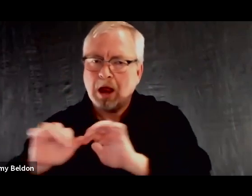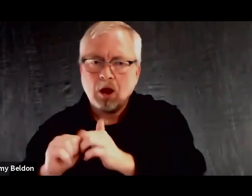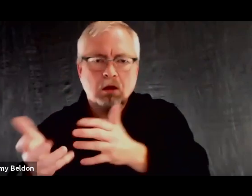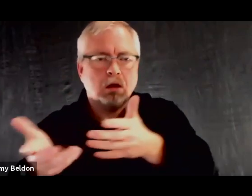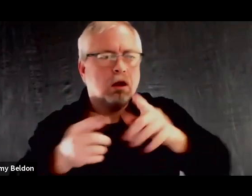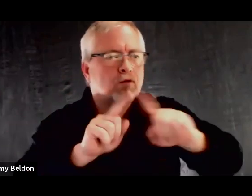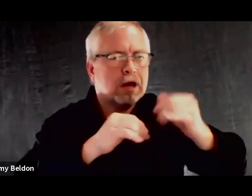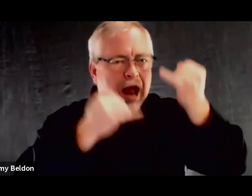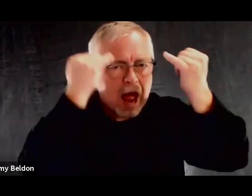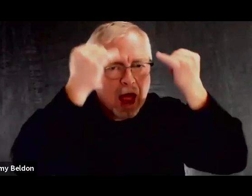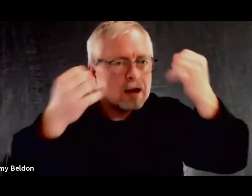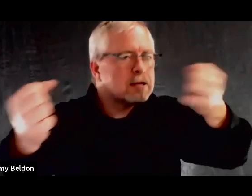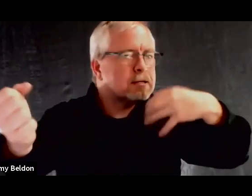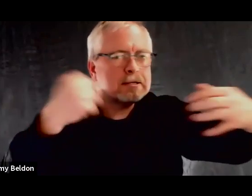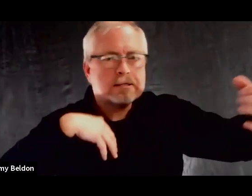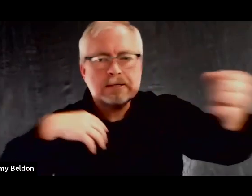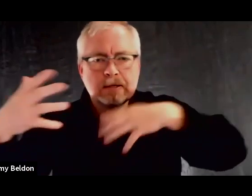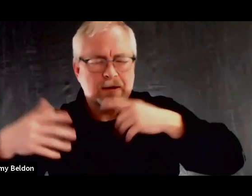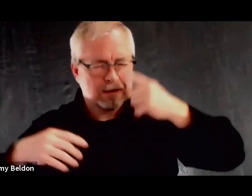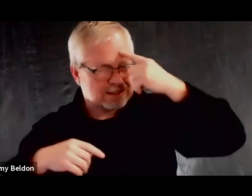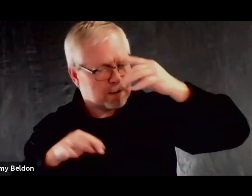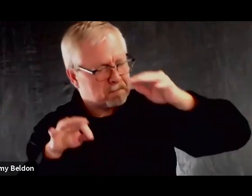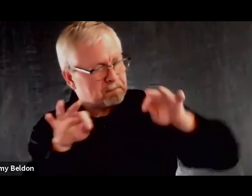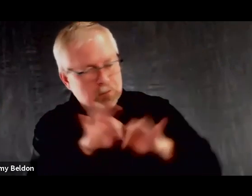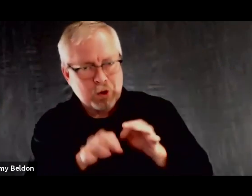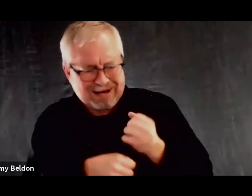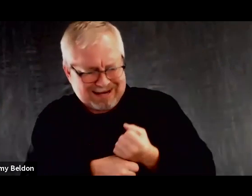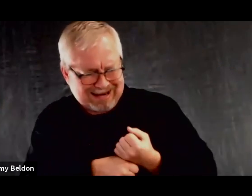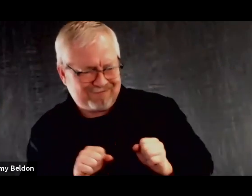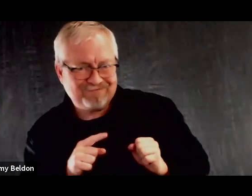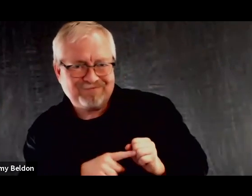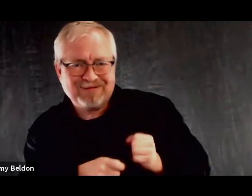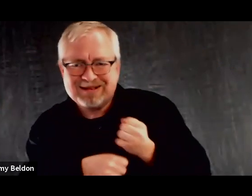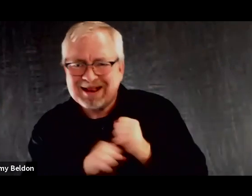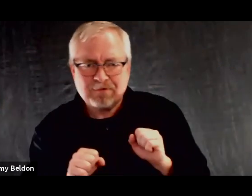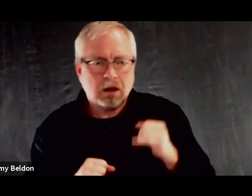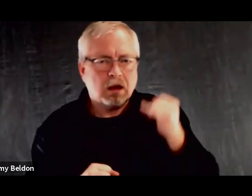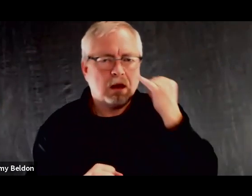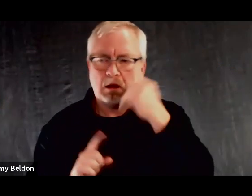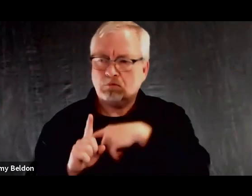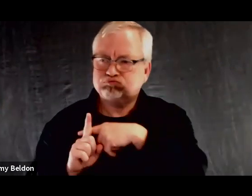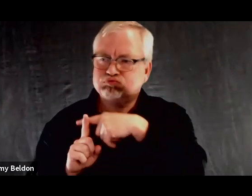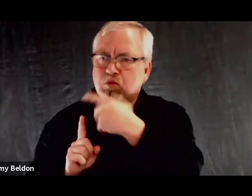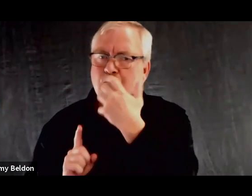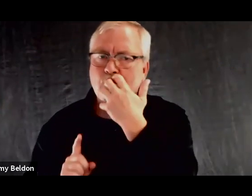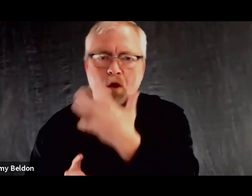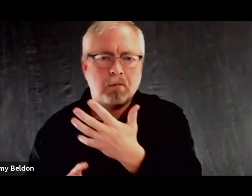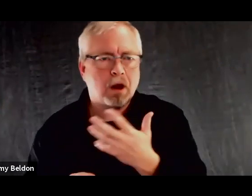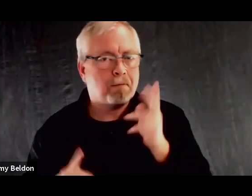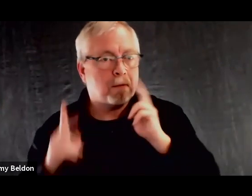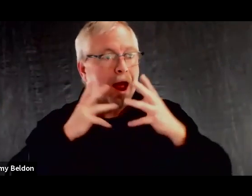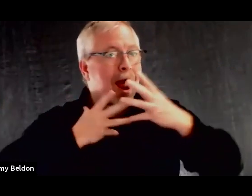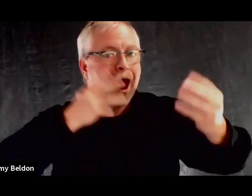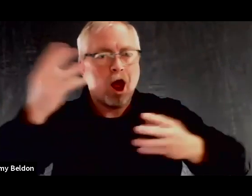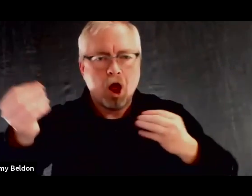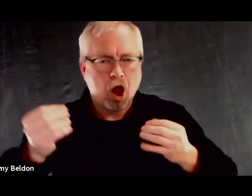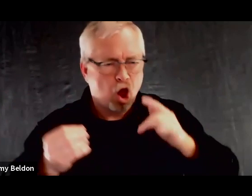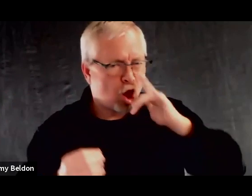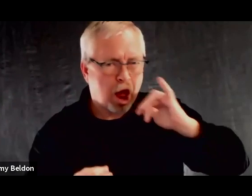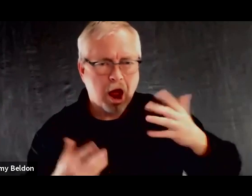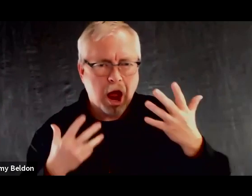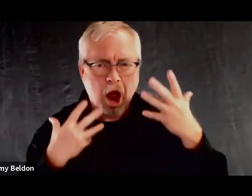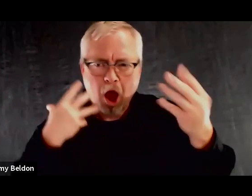circulating? And with the return of good weather, what's our guidance for people being outside? Is going outside a good thing? We still want